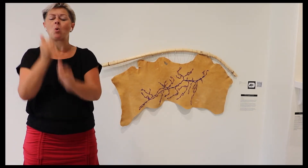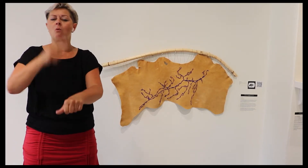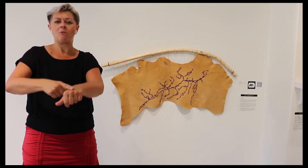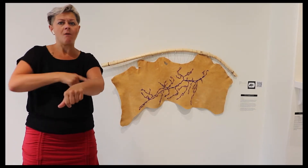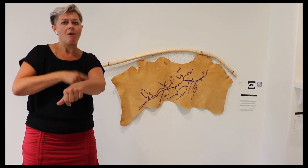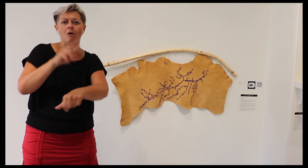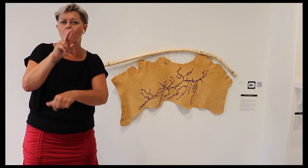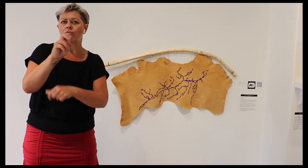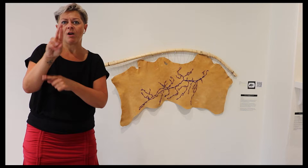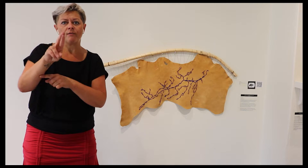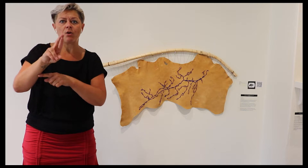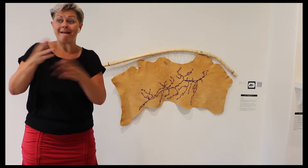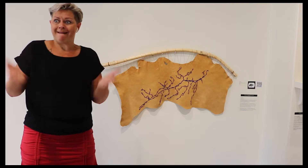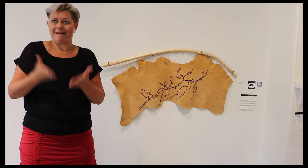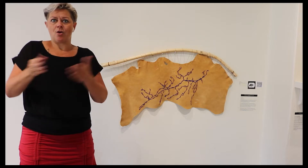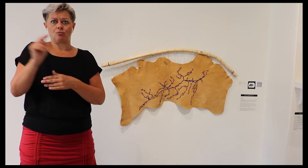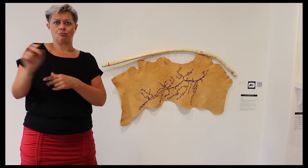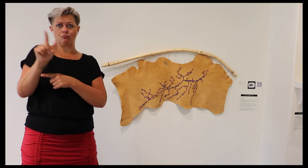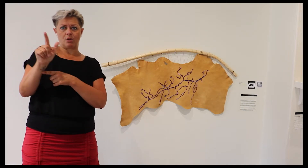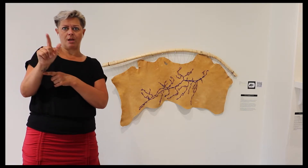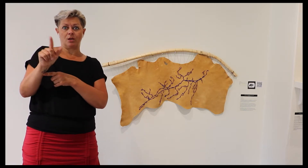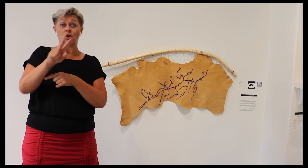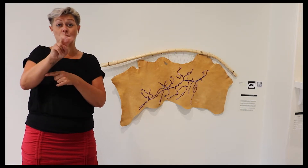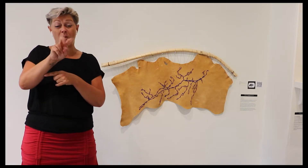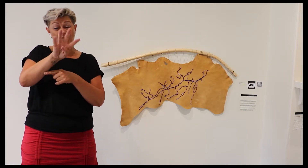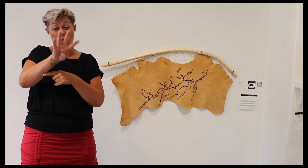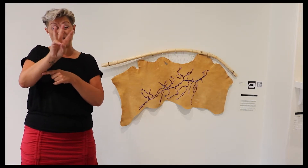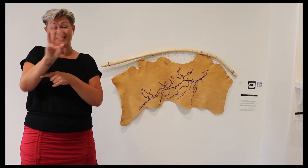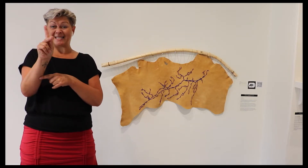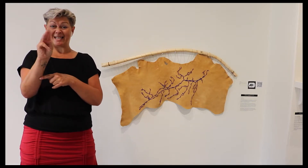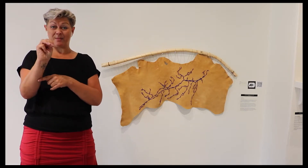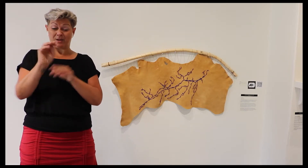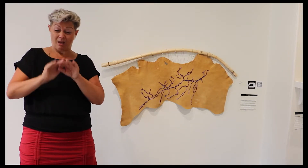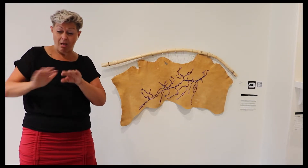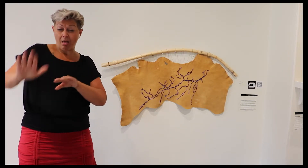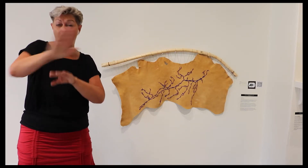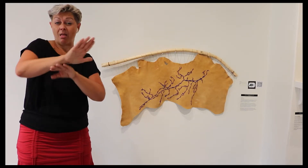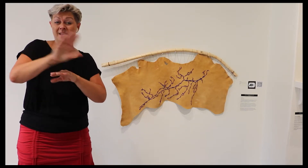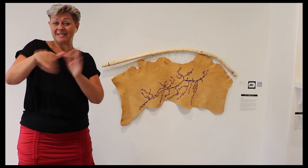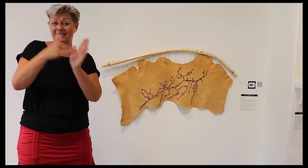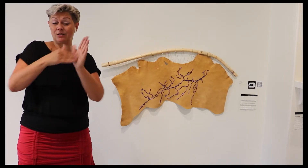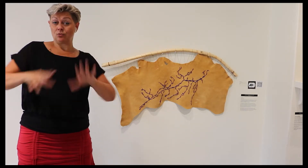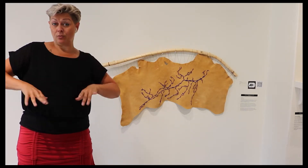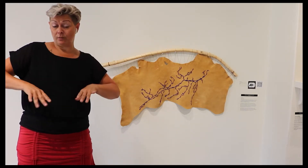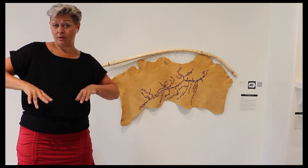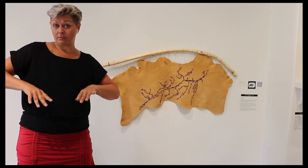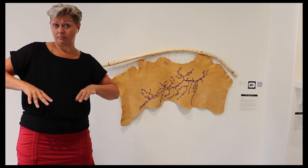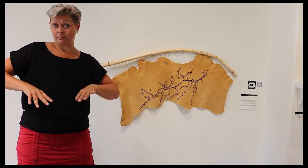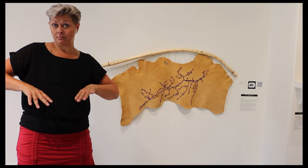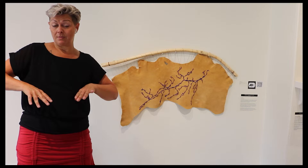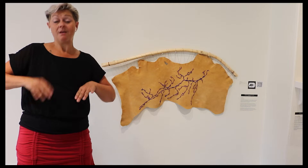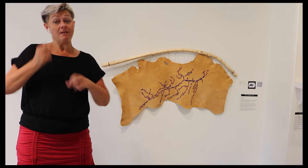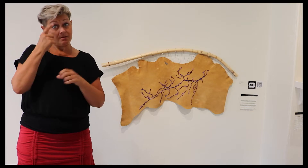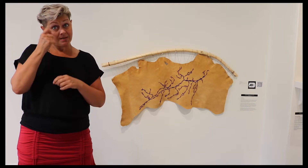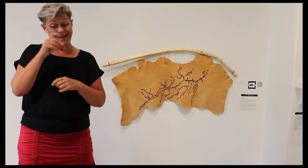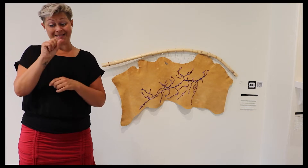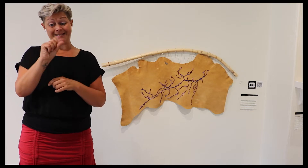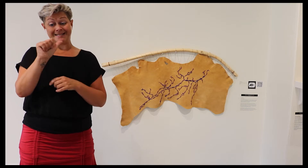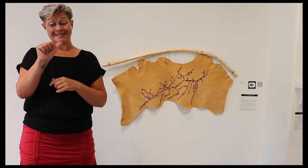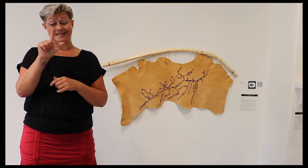spanning 246 kilometers across central Newfoundland. Along with being a salmon river, the Exploits supports